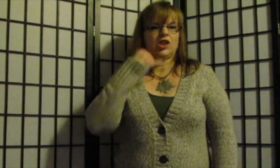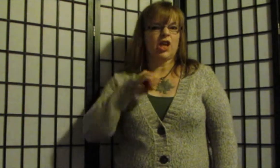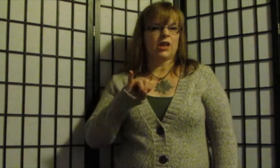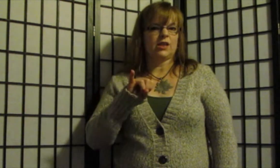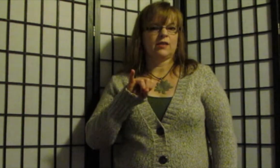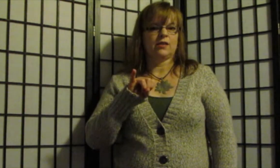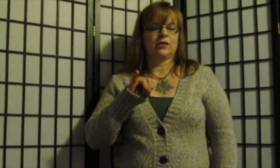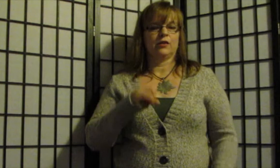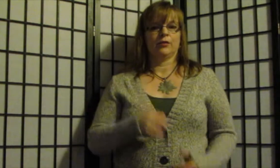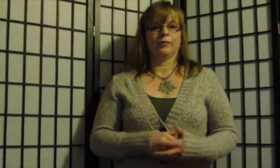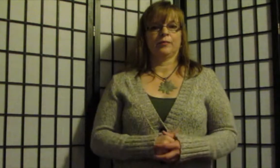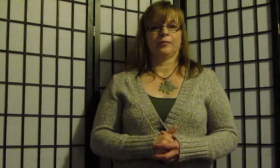Jealous.